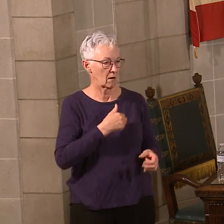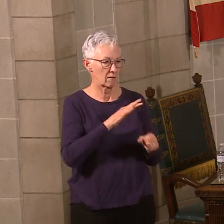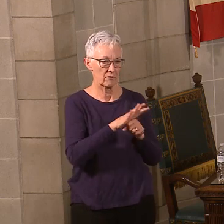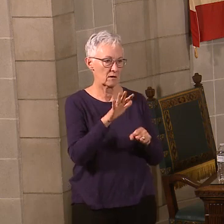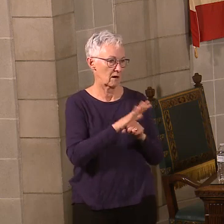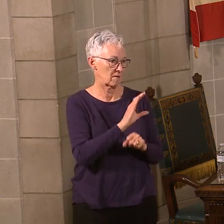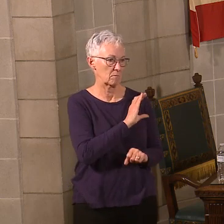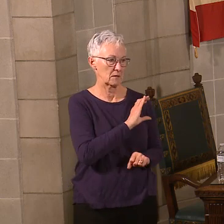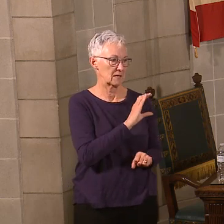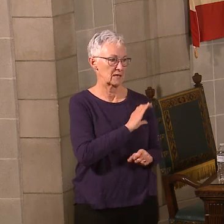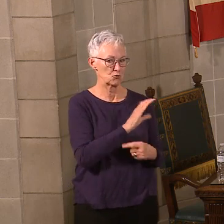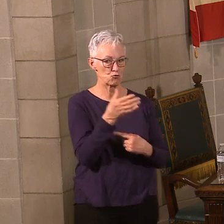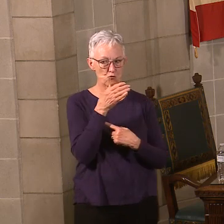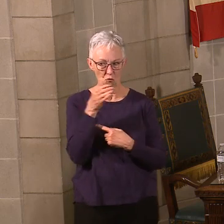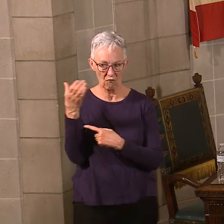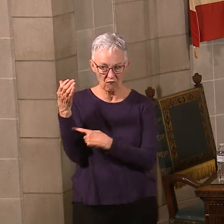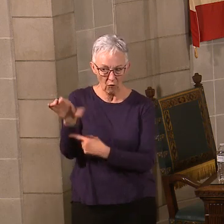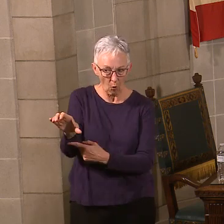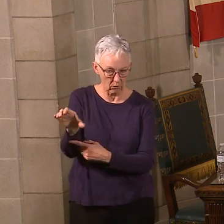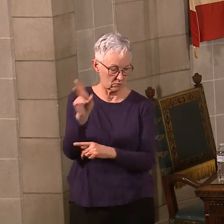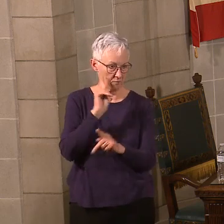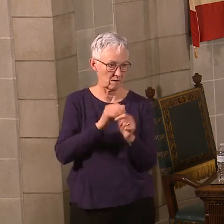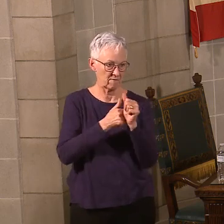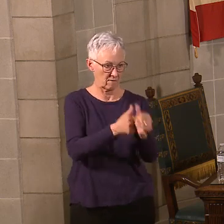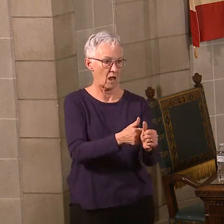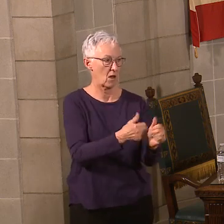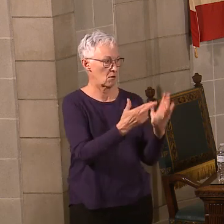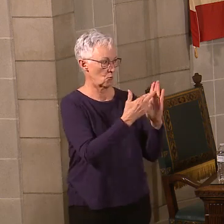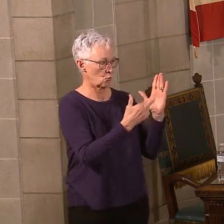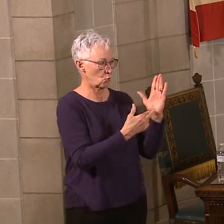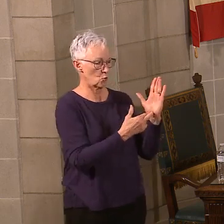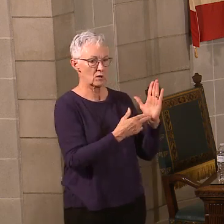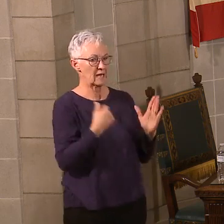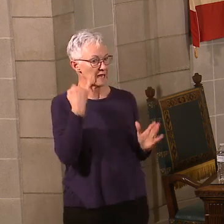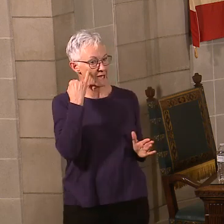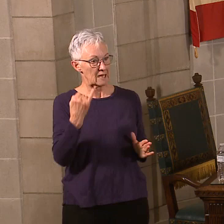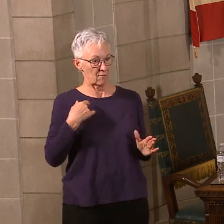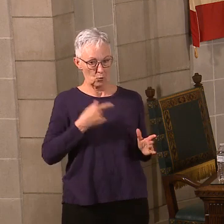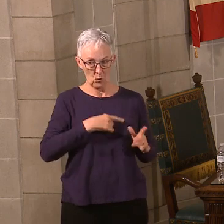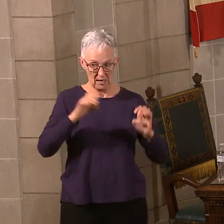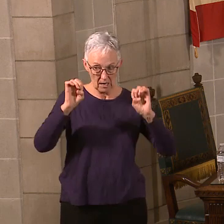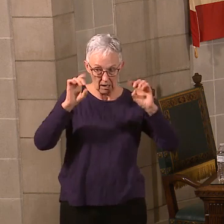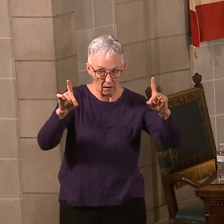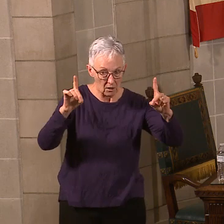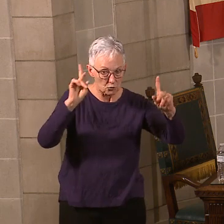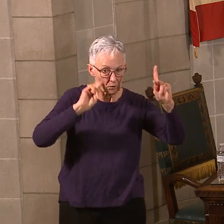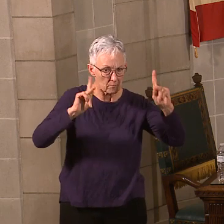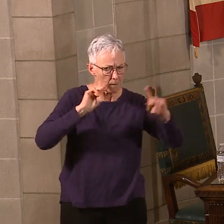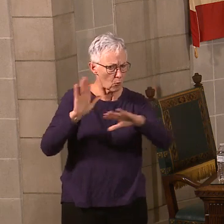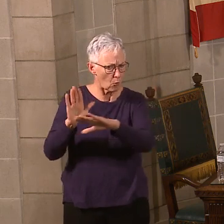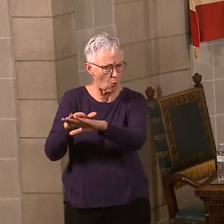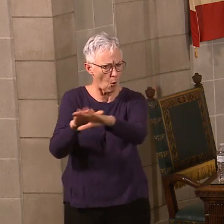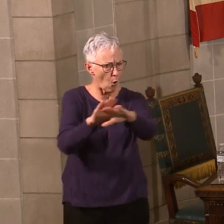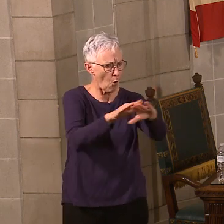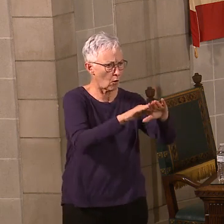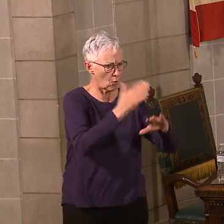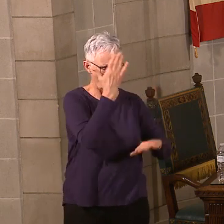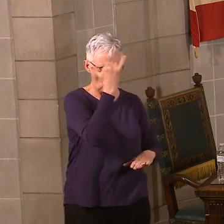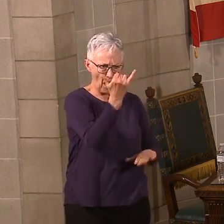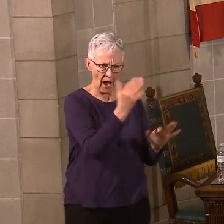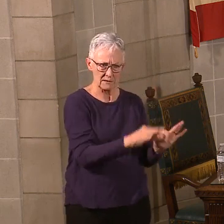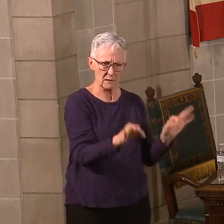Nebraskan to participate. What we need is Nebraskans to understand why they need to do this, why it's going to protect people in our communities, and when you explain it, generally they